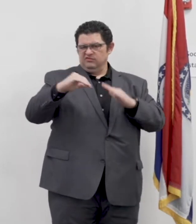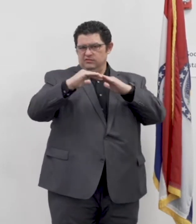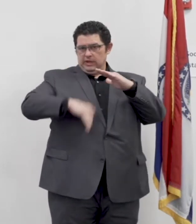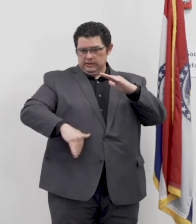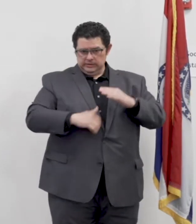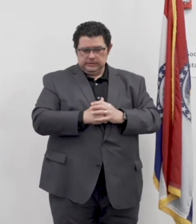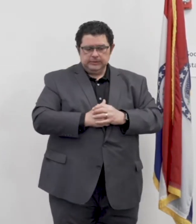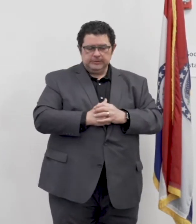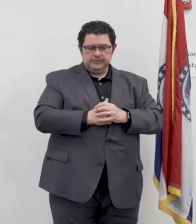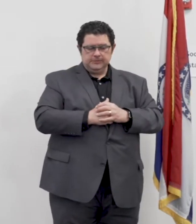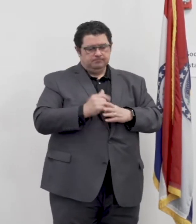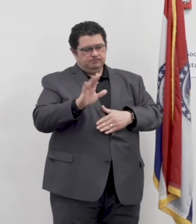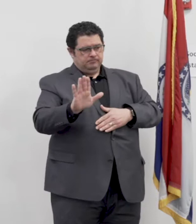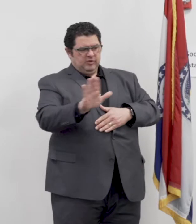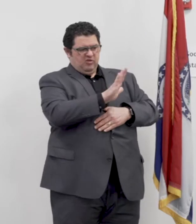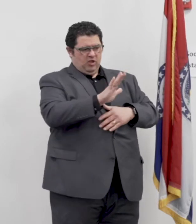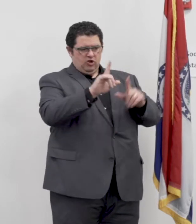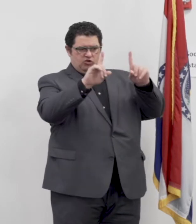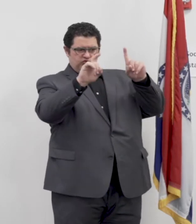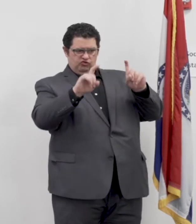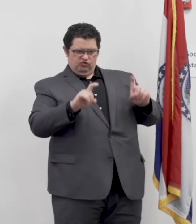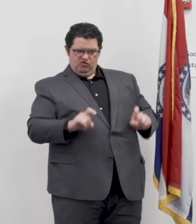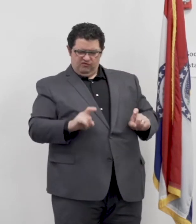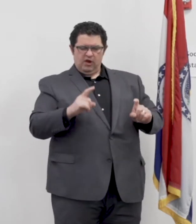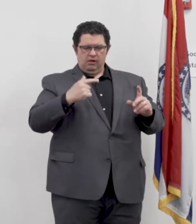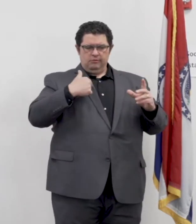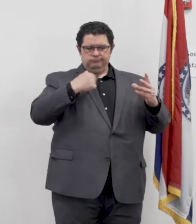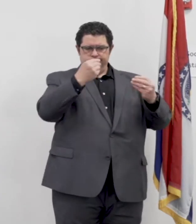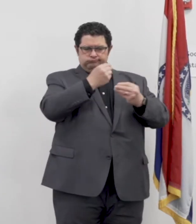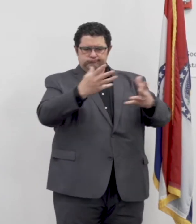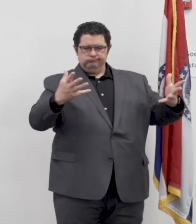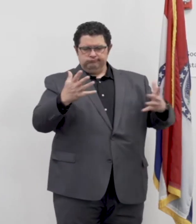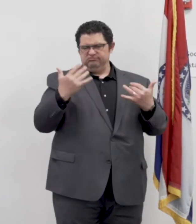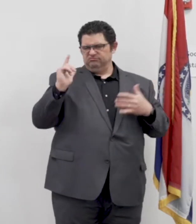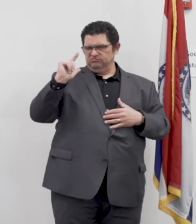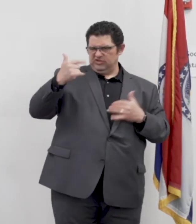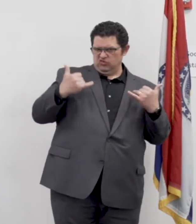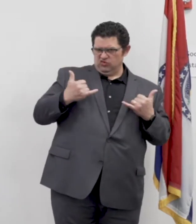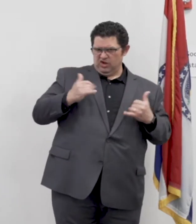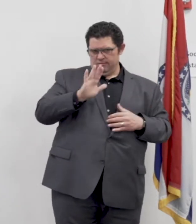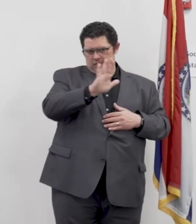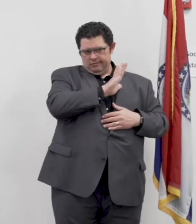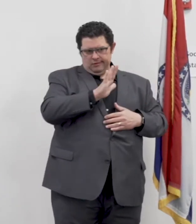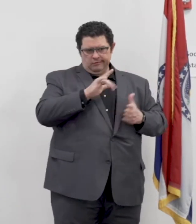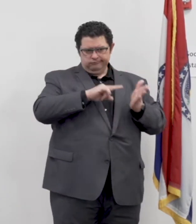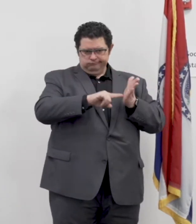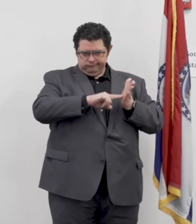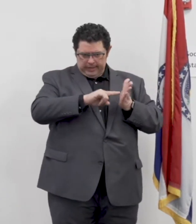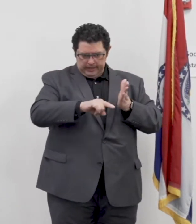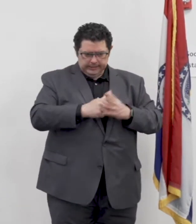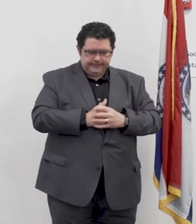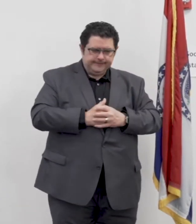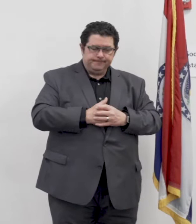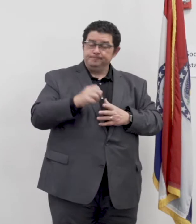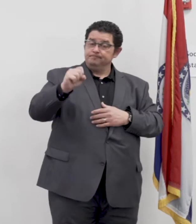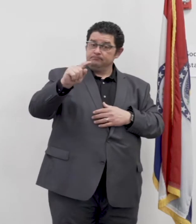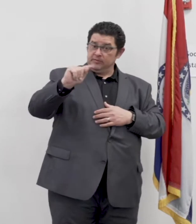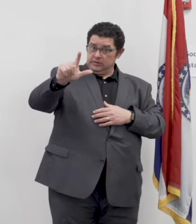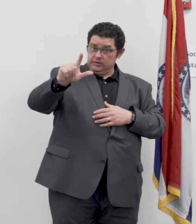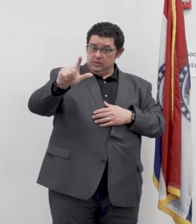their survey later on today for more details about their findings. The SBR program will